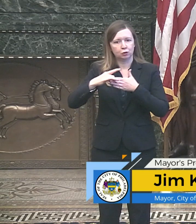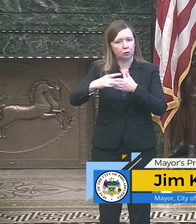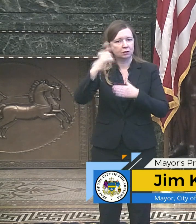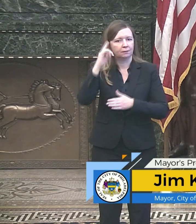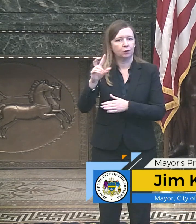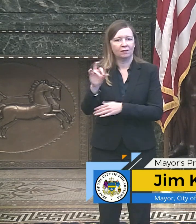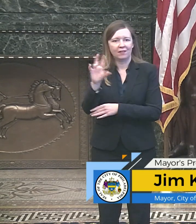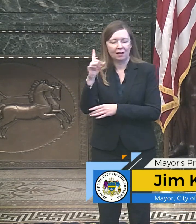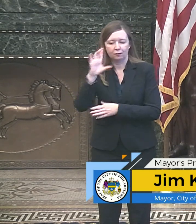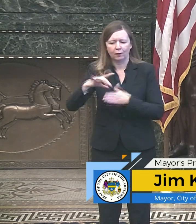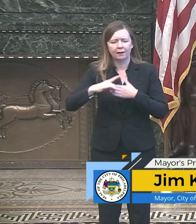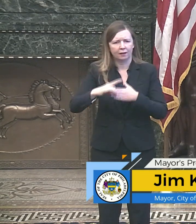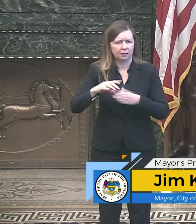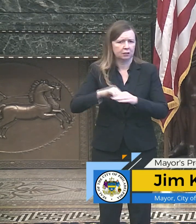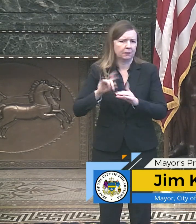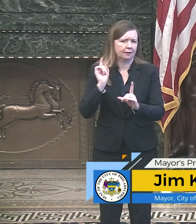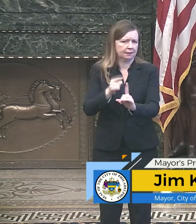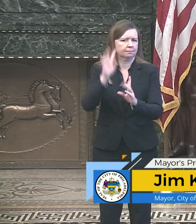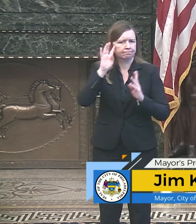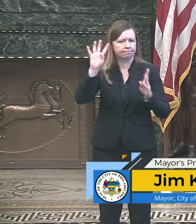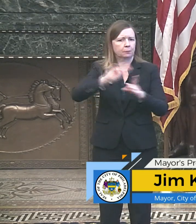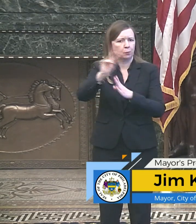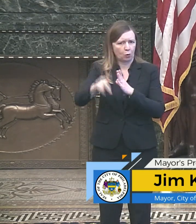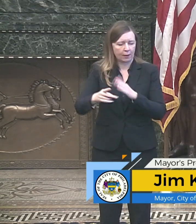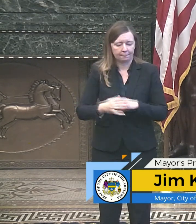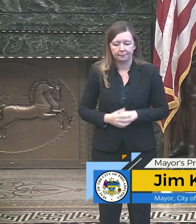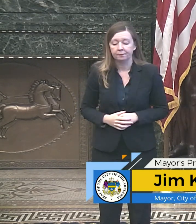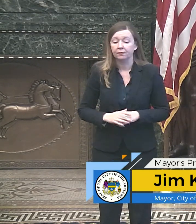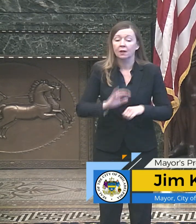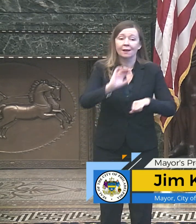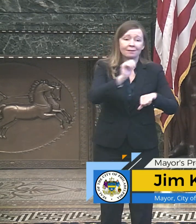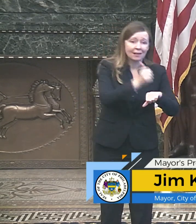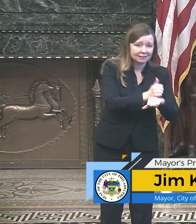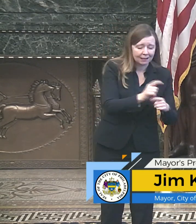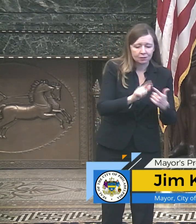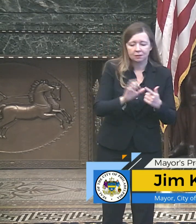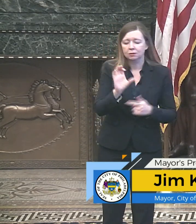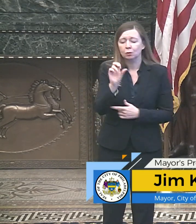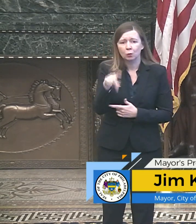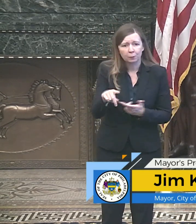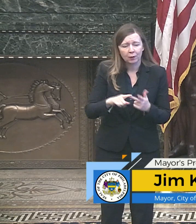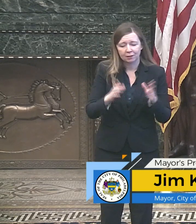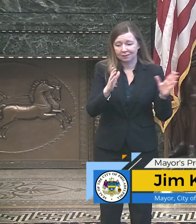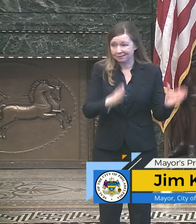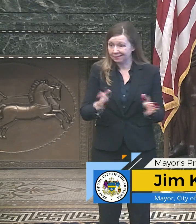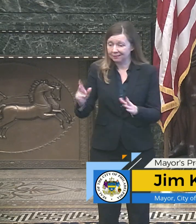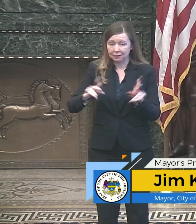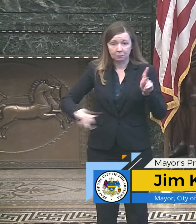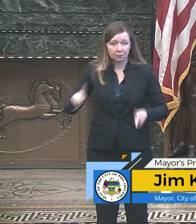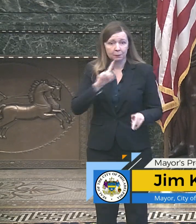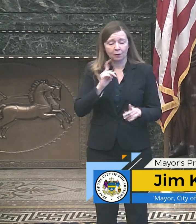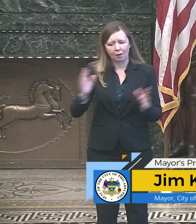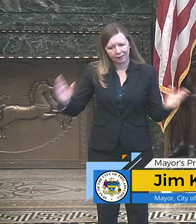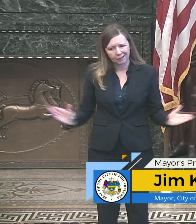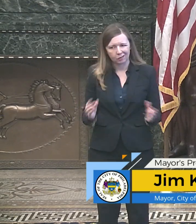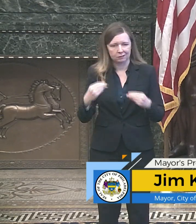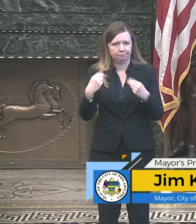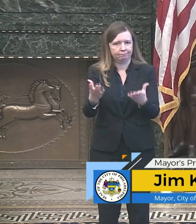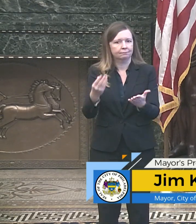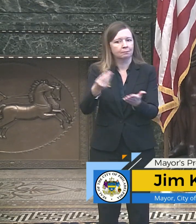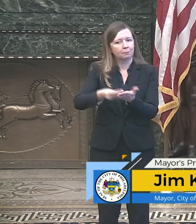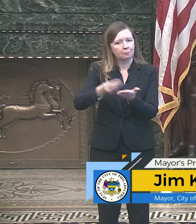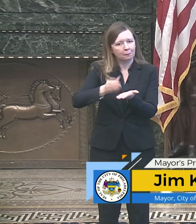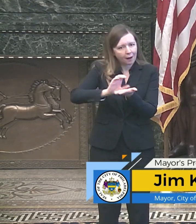for their leadership in this initiative. Foundations, corporations, and individuals are encouraged to provide additional support so